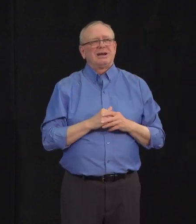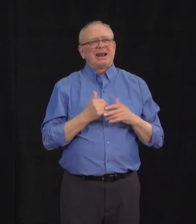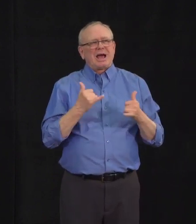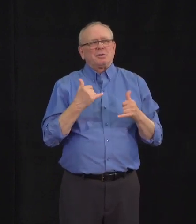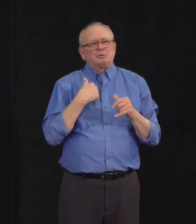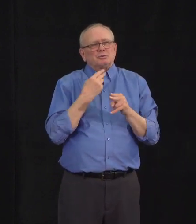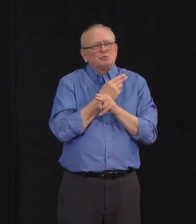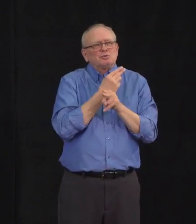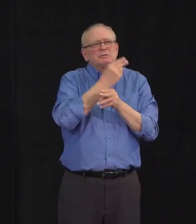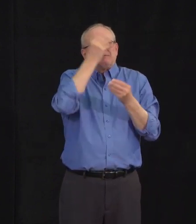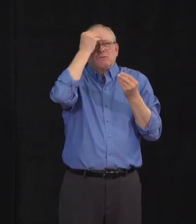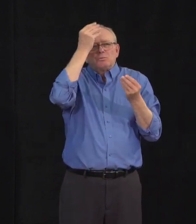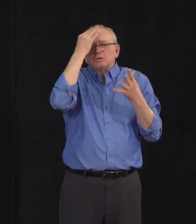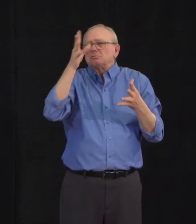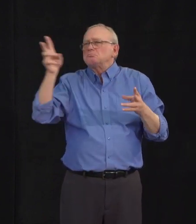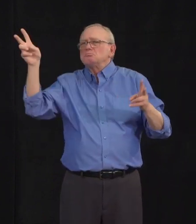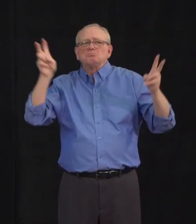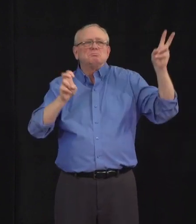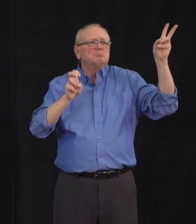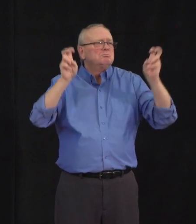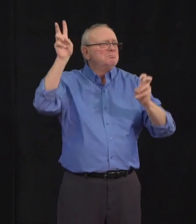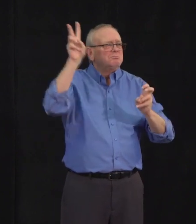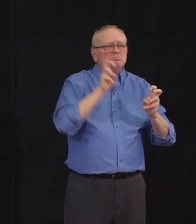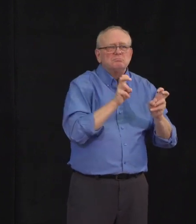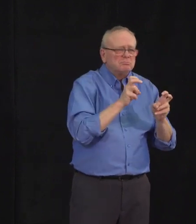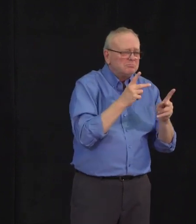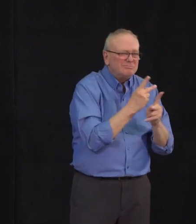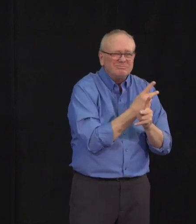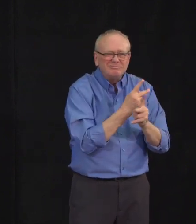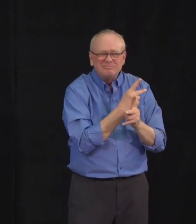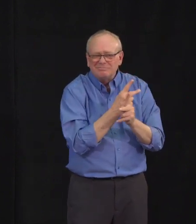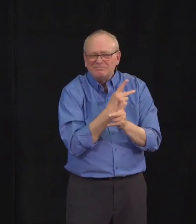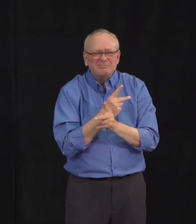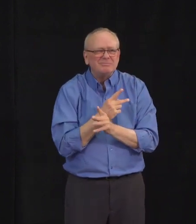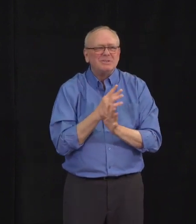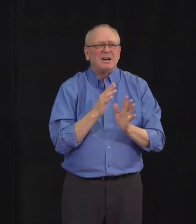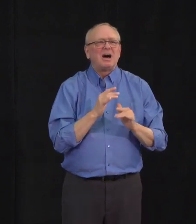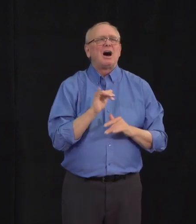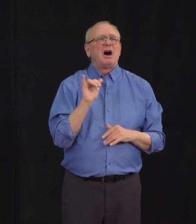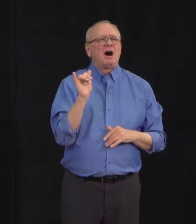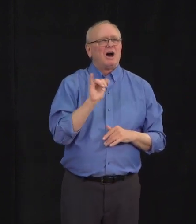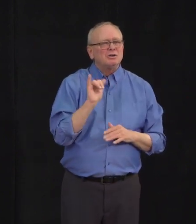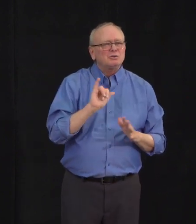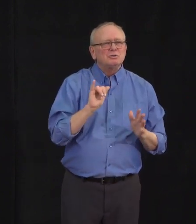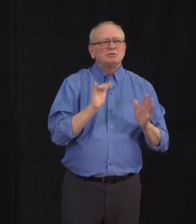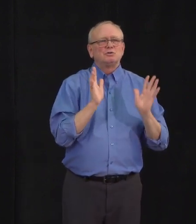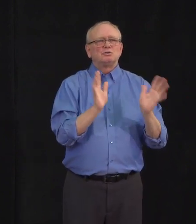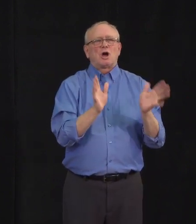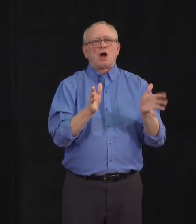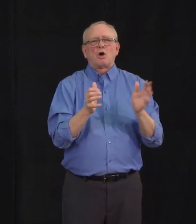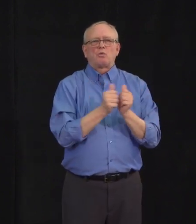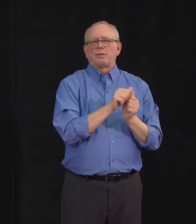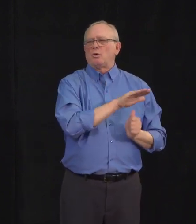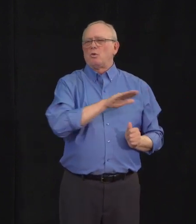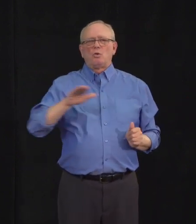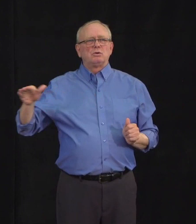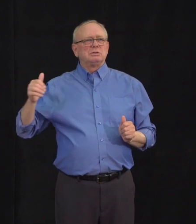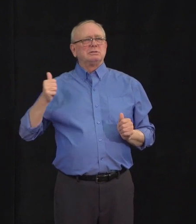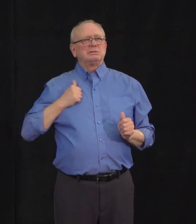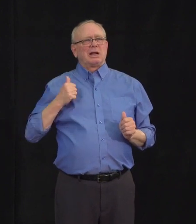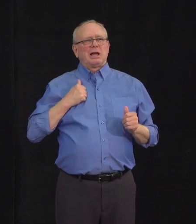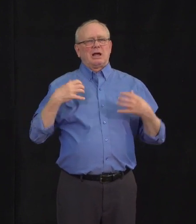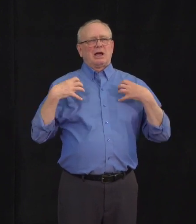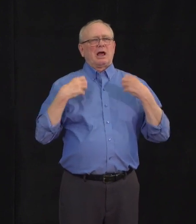with my colleagues across the country around the factors that we collectively think are the most important for